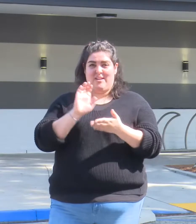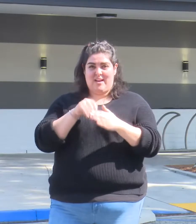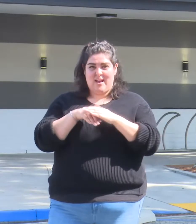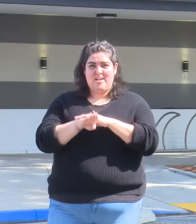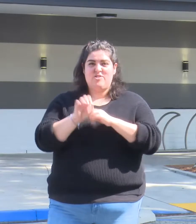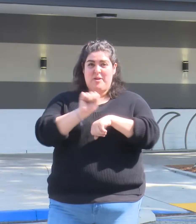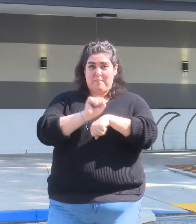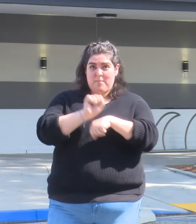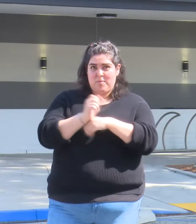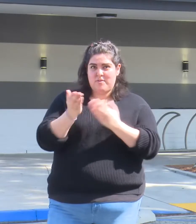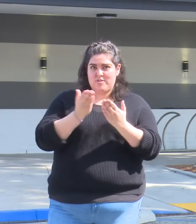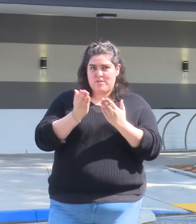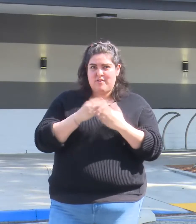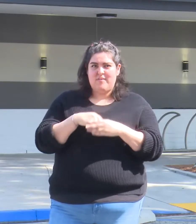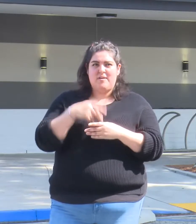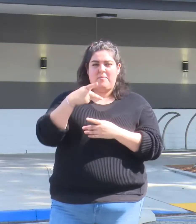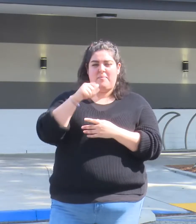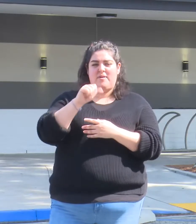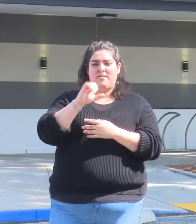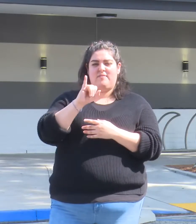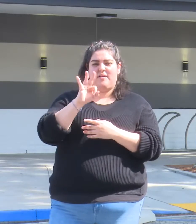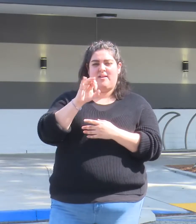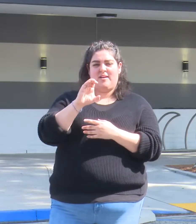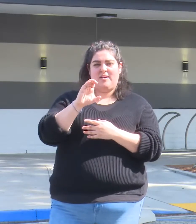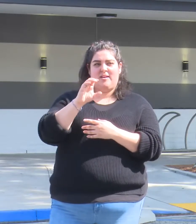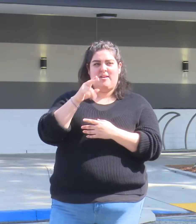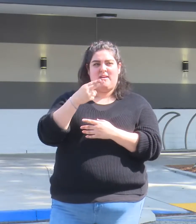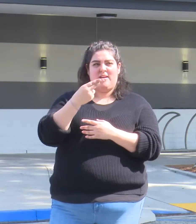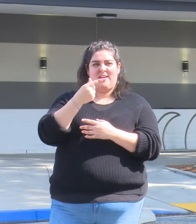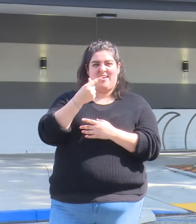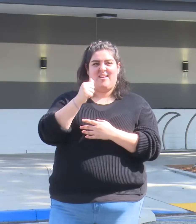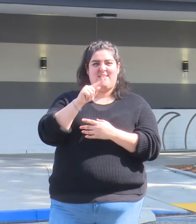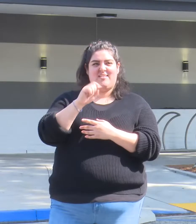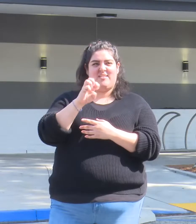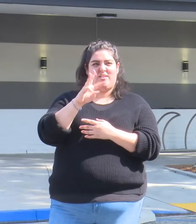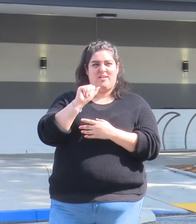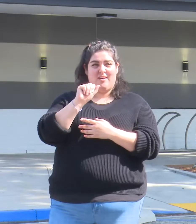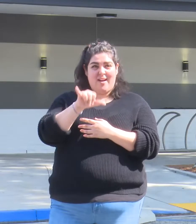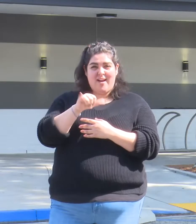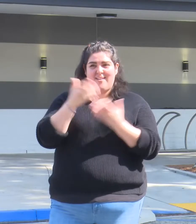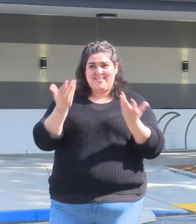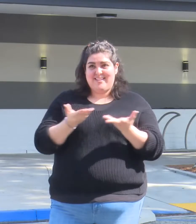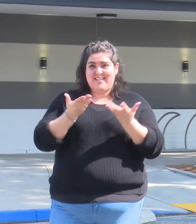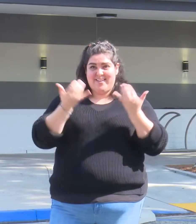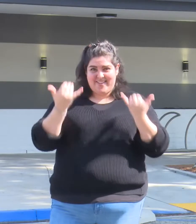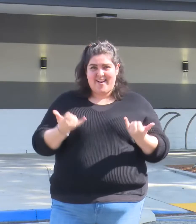Where's Pacific Gateway? Let's hear it from Pacific Gateway. There they are. They're here in Houghton Park now.